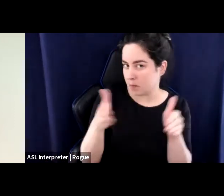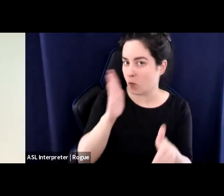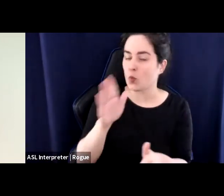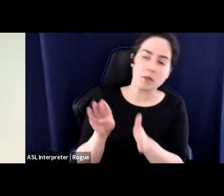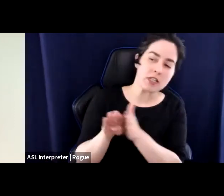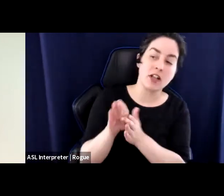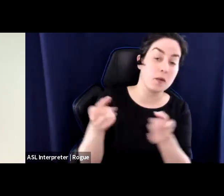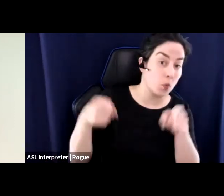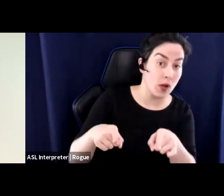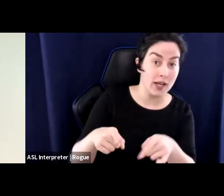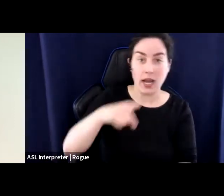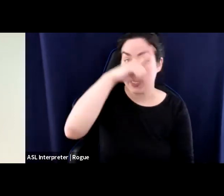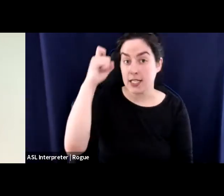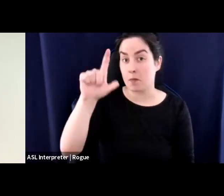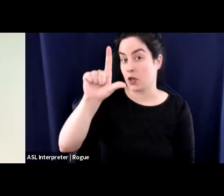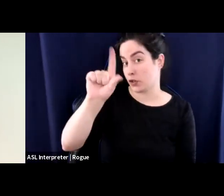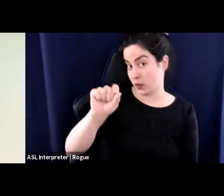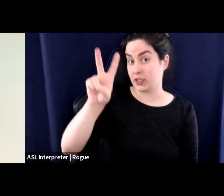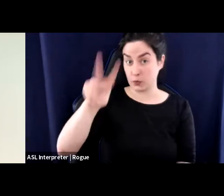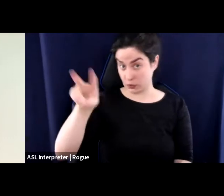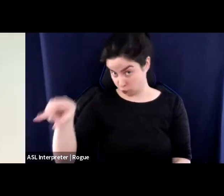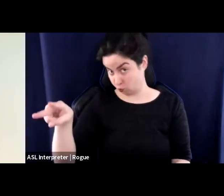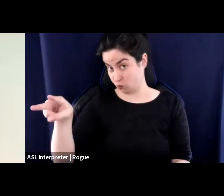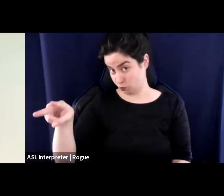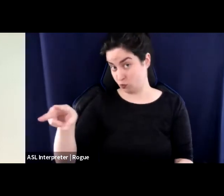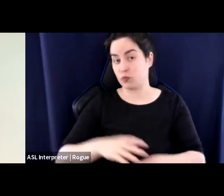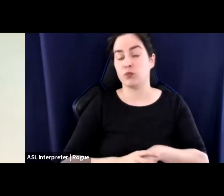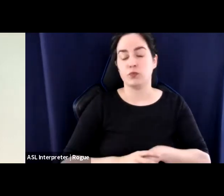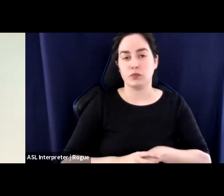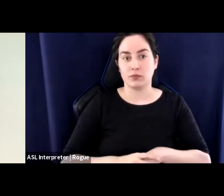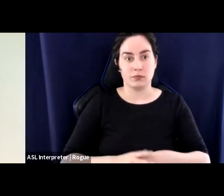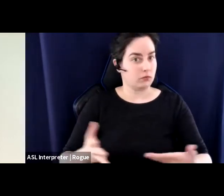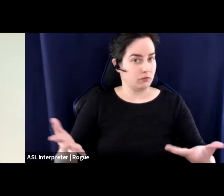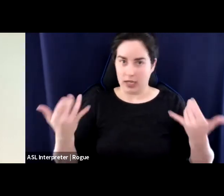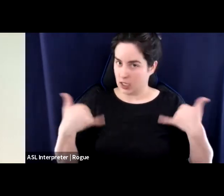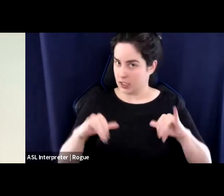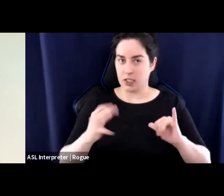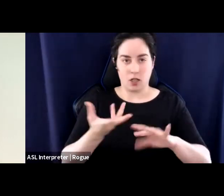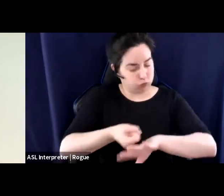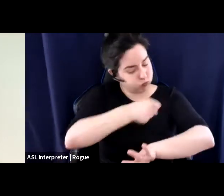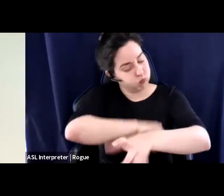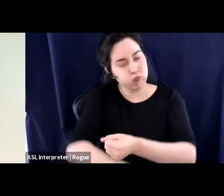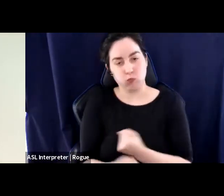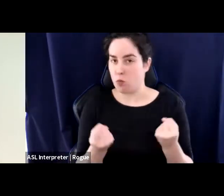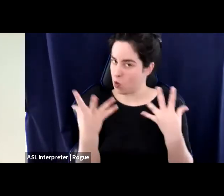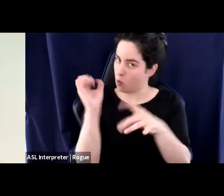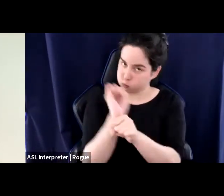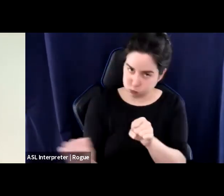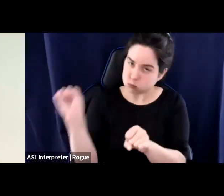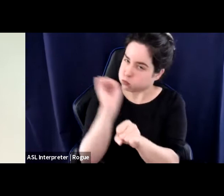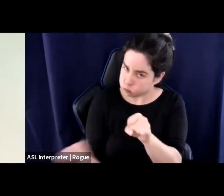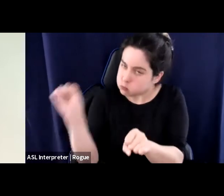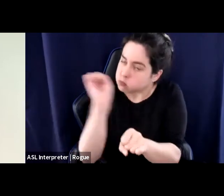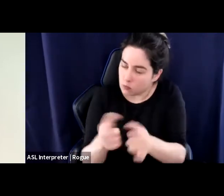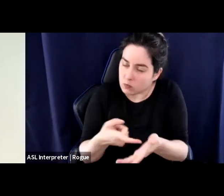summer 2022. And there's much work still to be done to really implement this